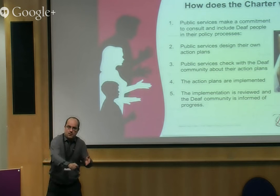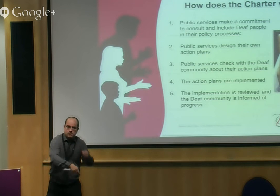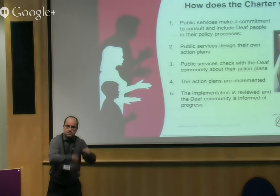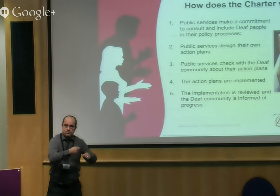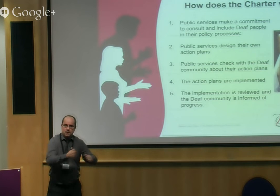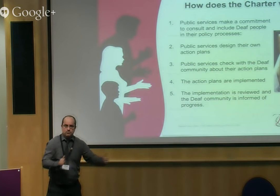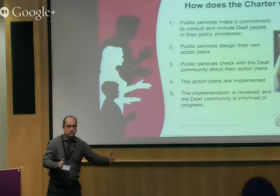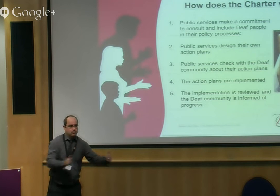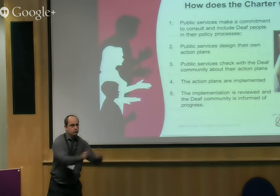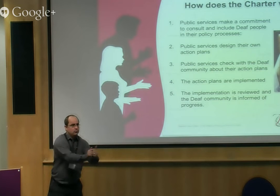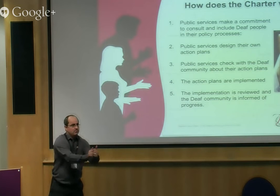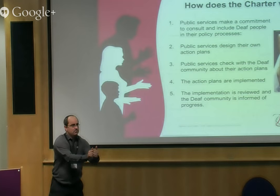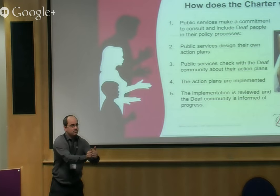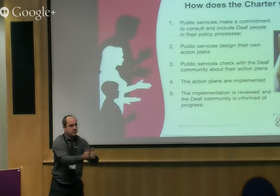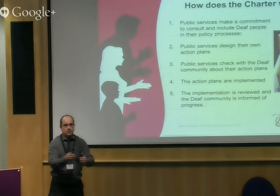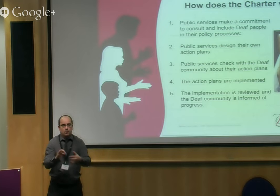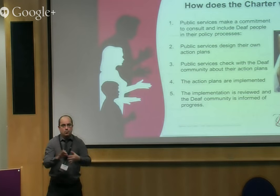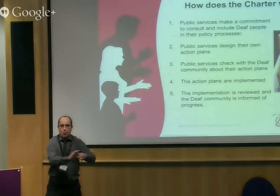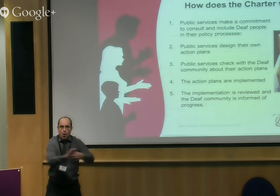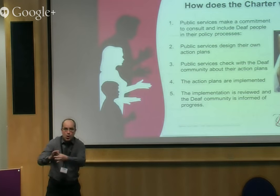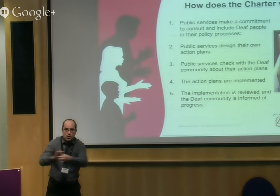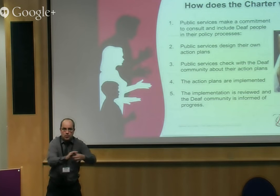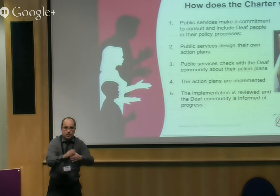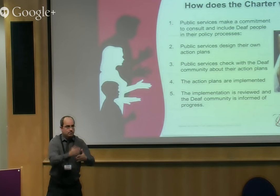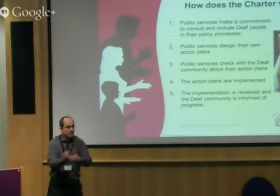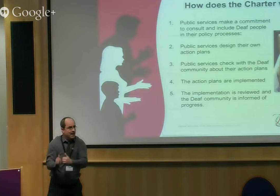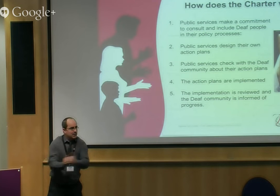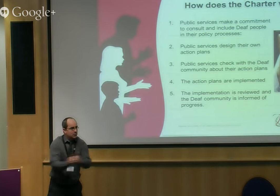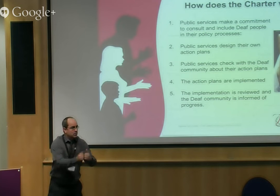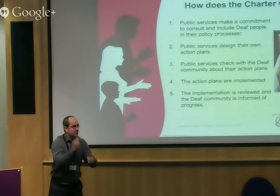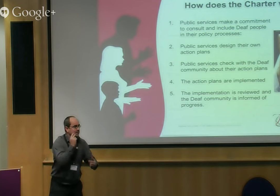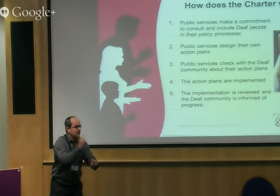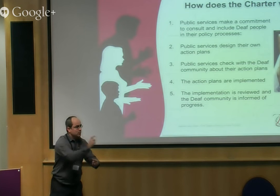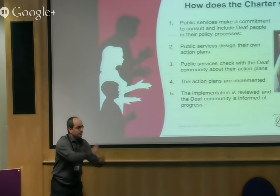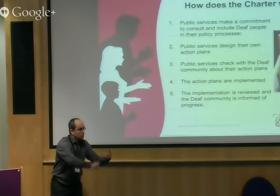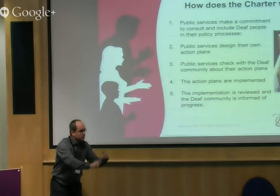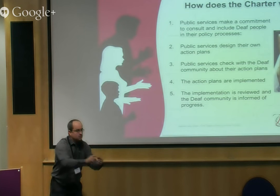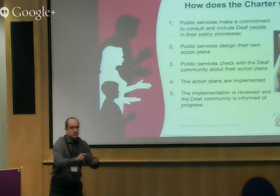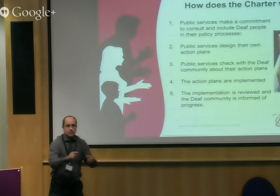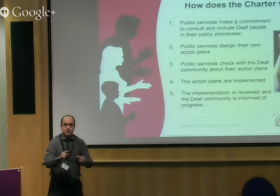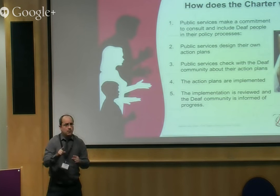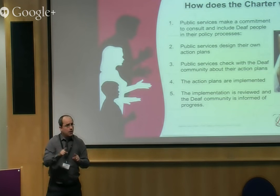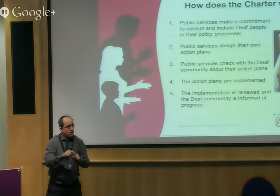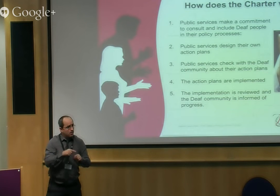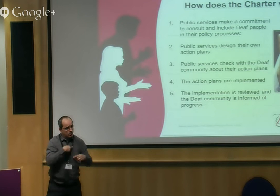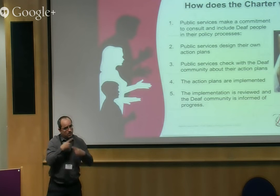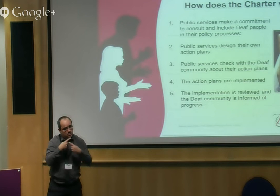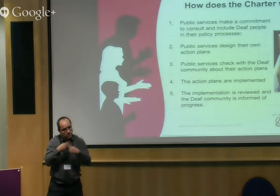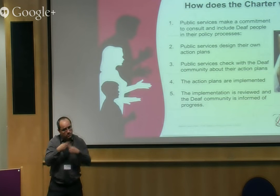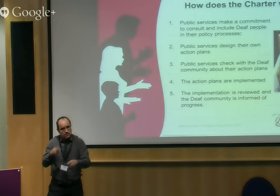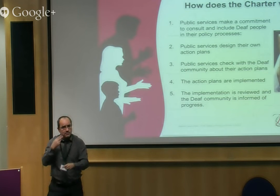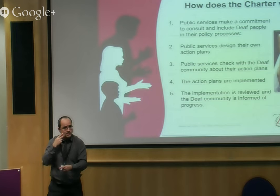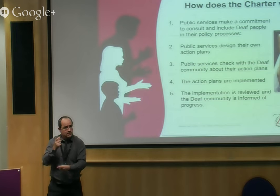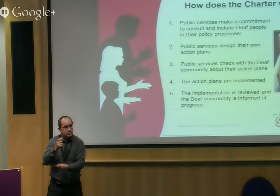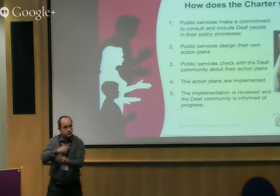confidence. Signing the Charter and making fuss of it actually shows that we've brought that partnership